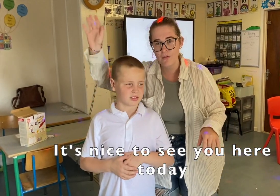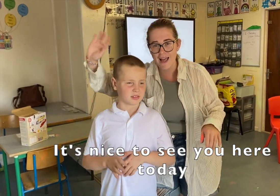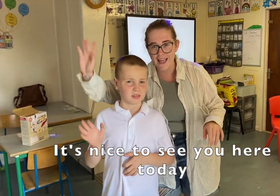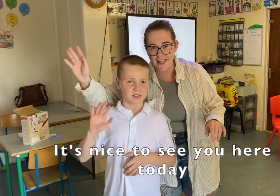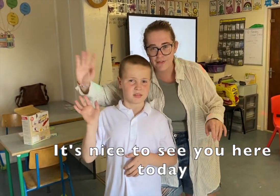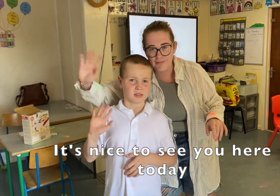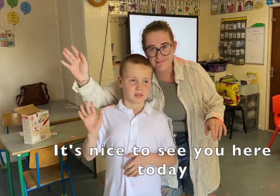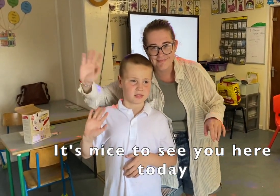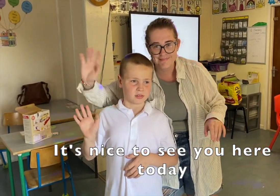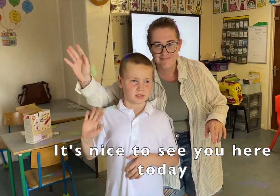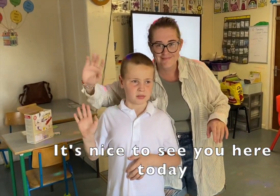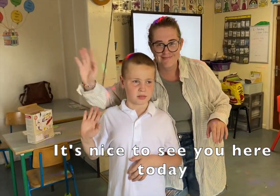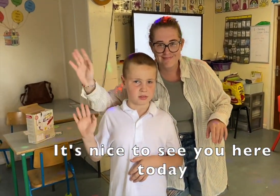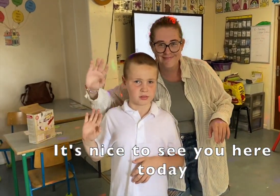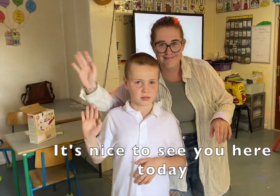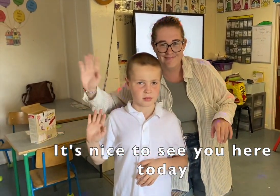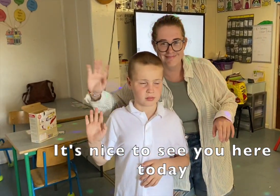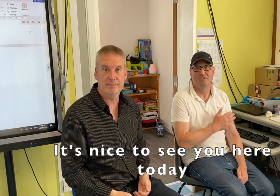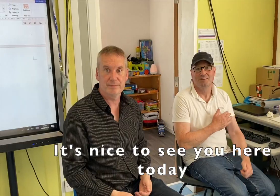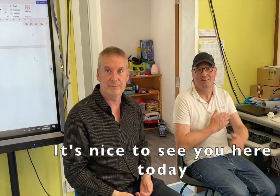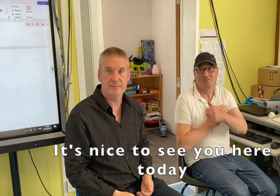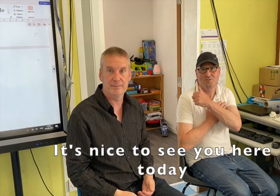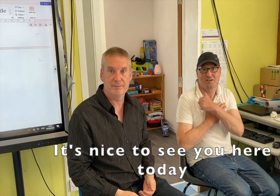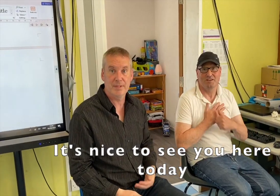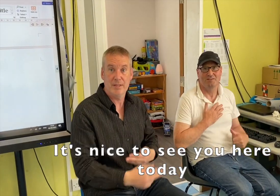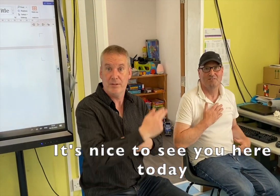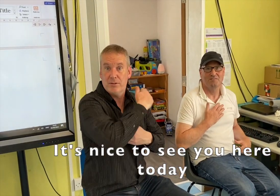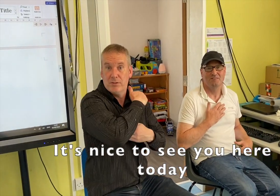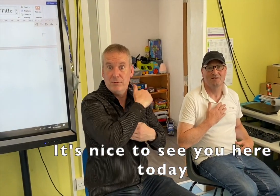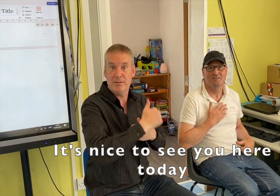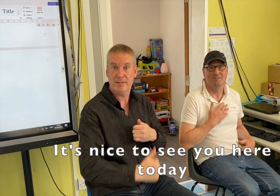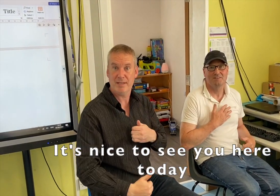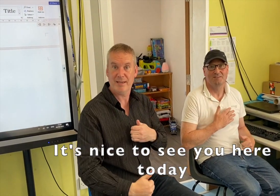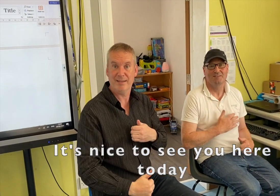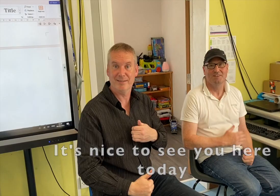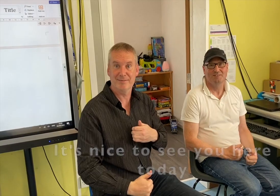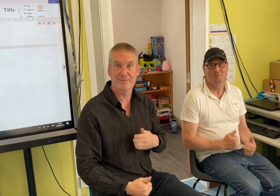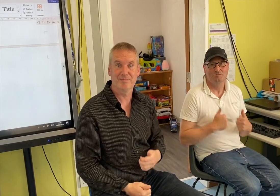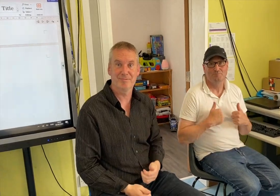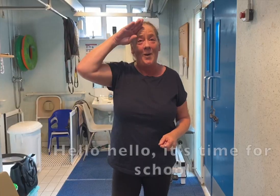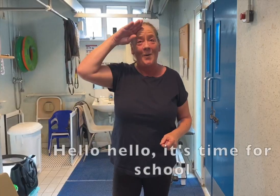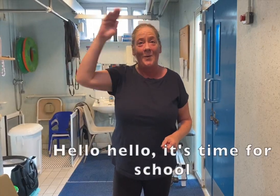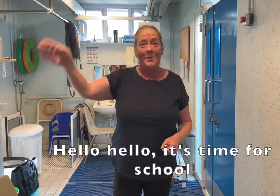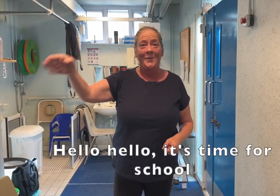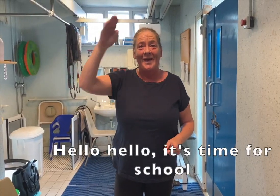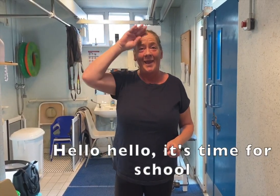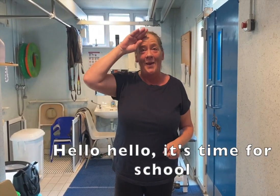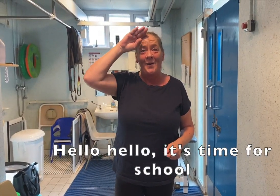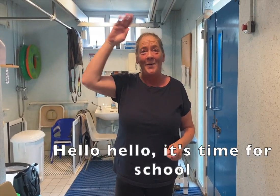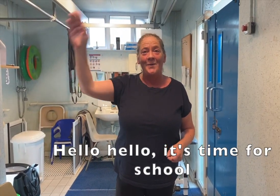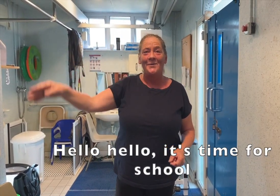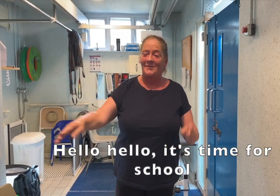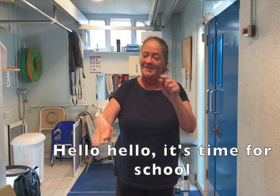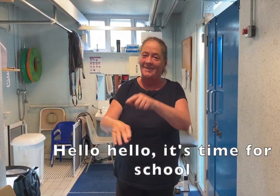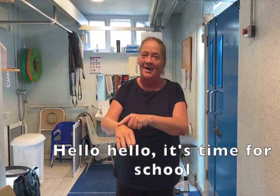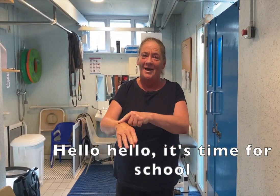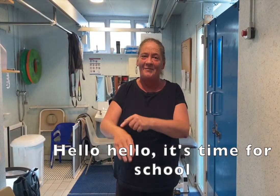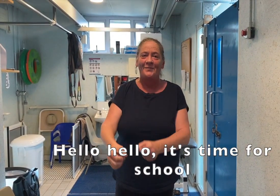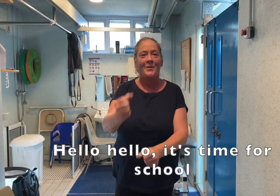you here today. Hello, hello, it's time